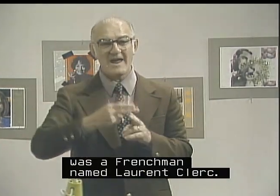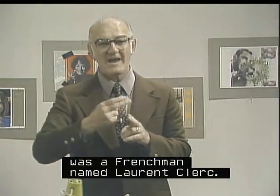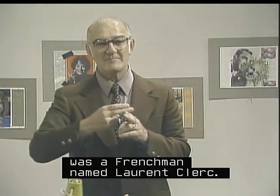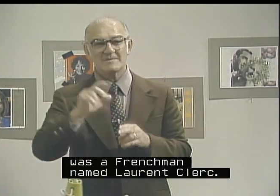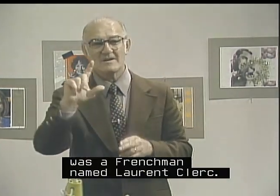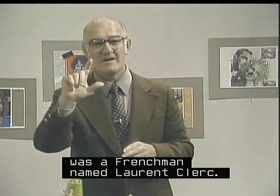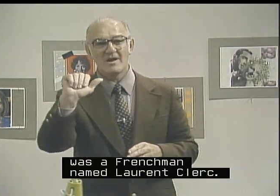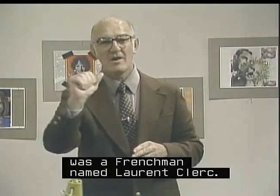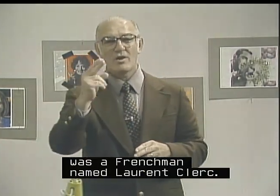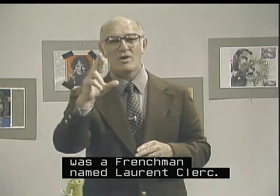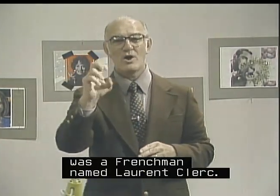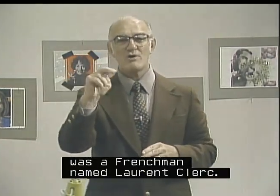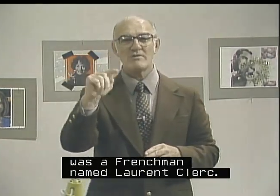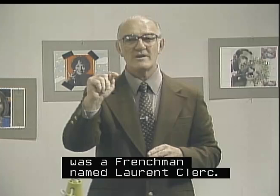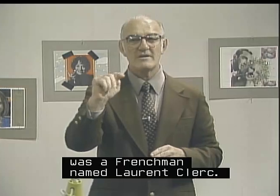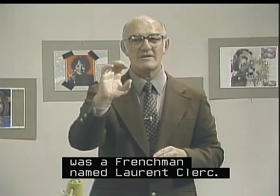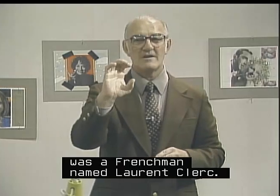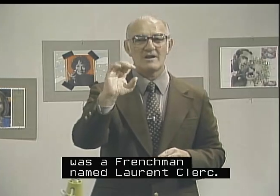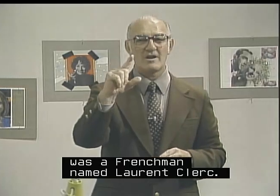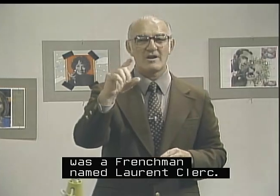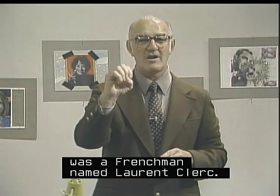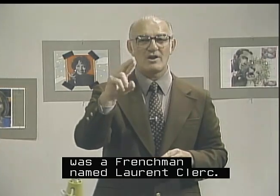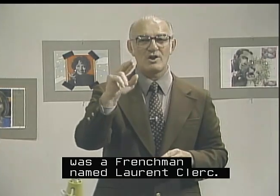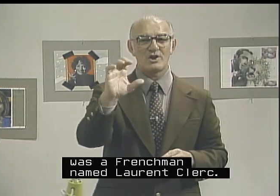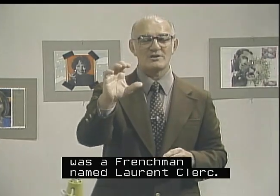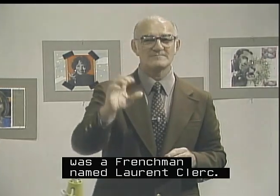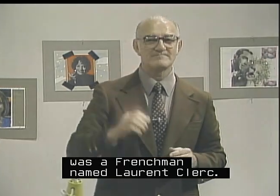named Laurent Clark.